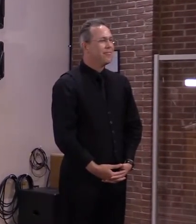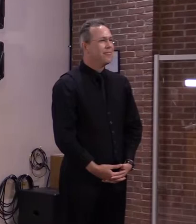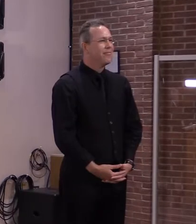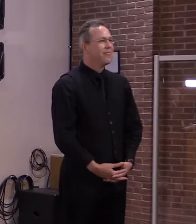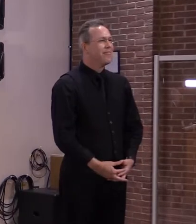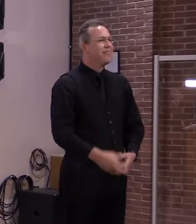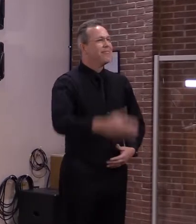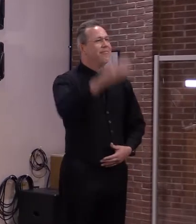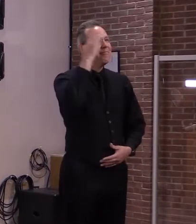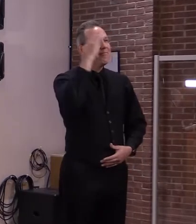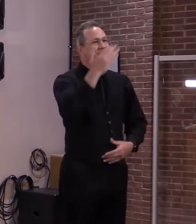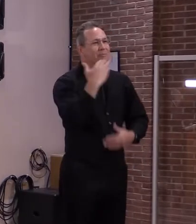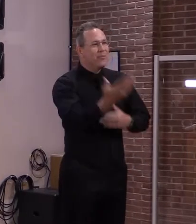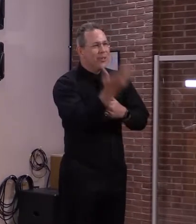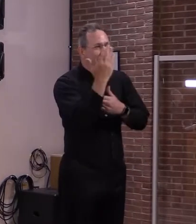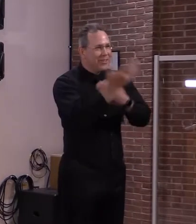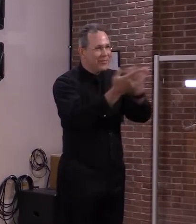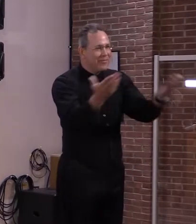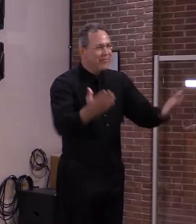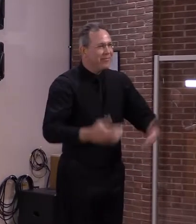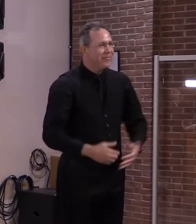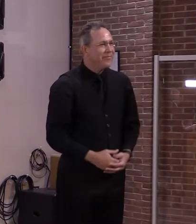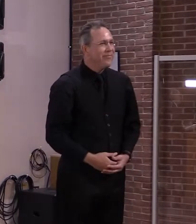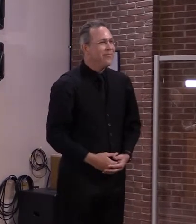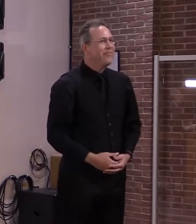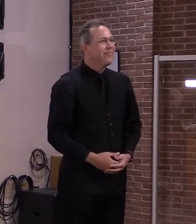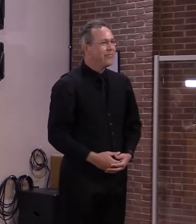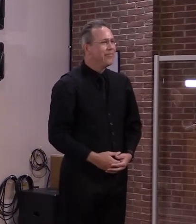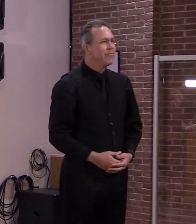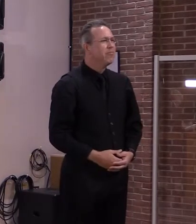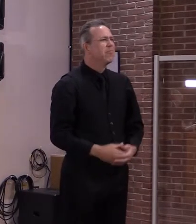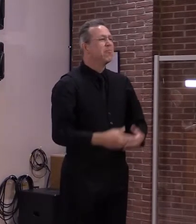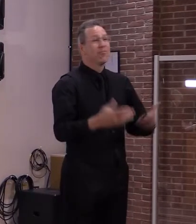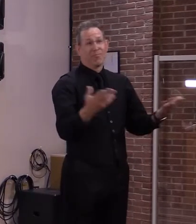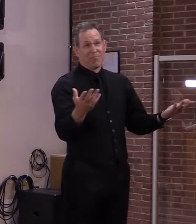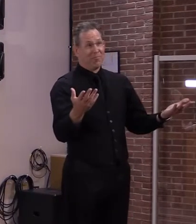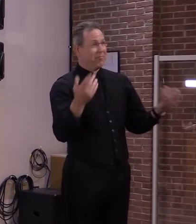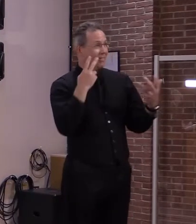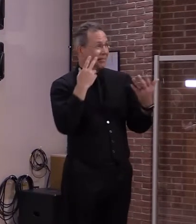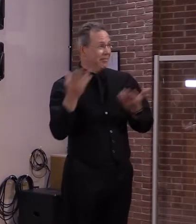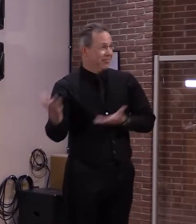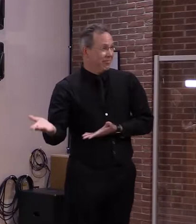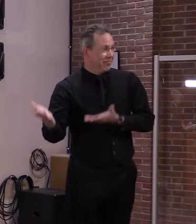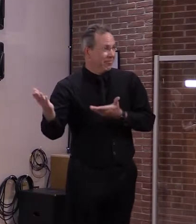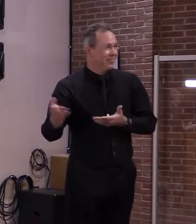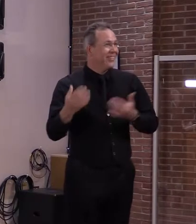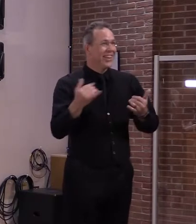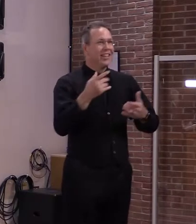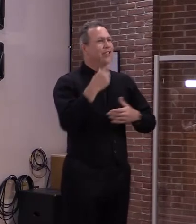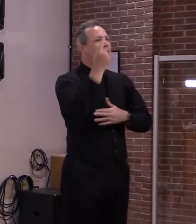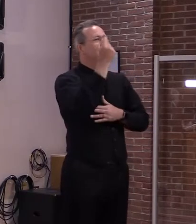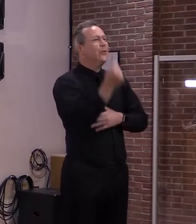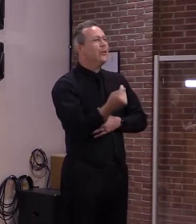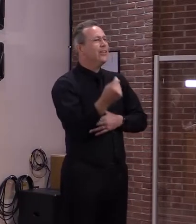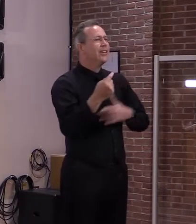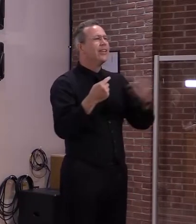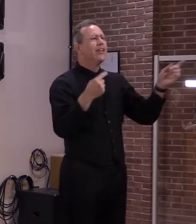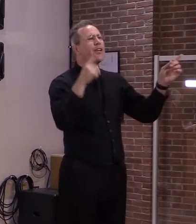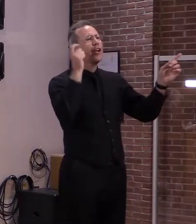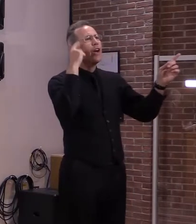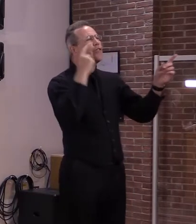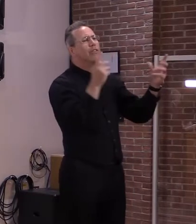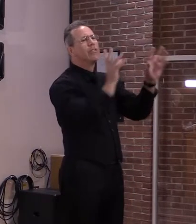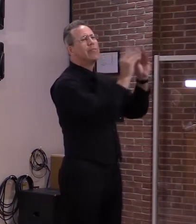Good morning, everyone. As is the case on most Tuesdays, Governor Scott is currently on a